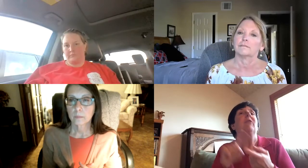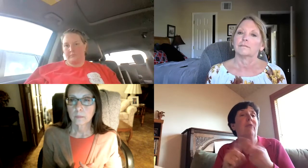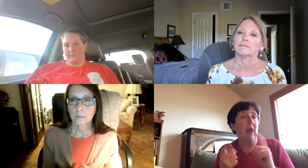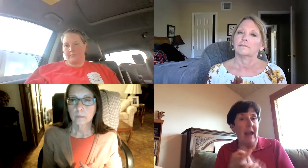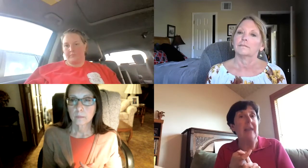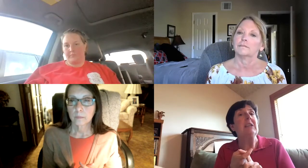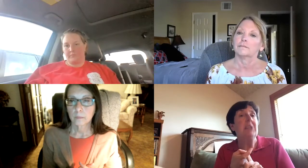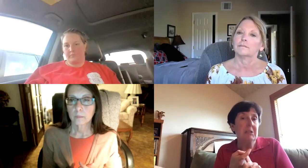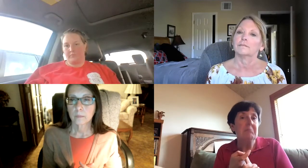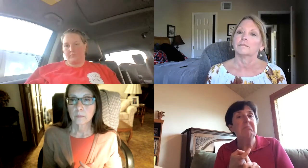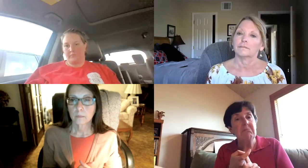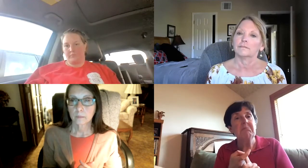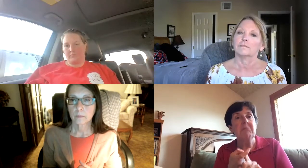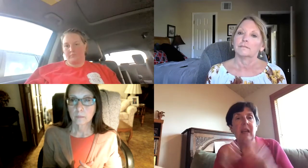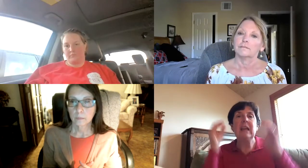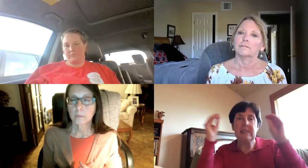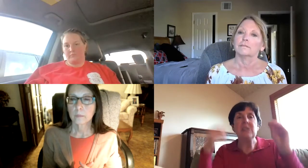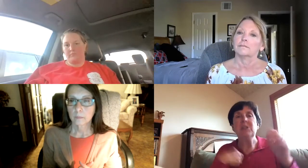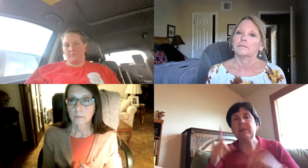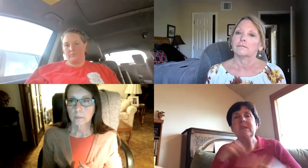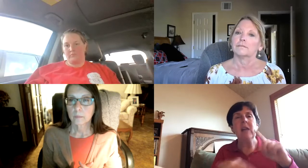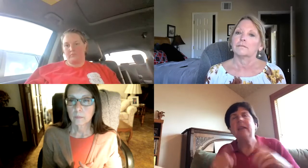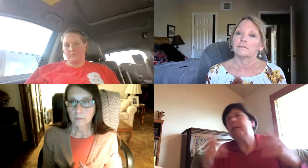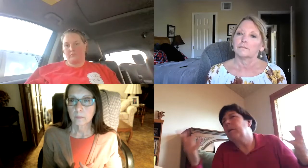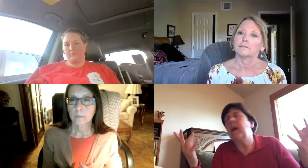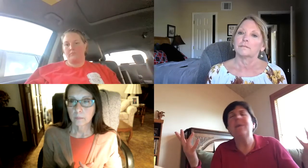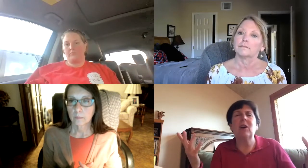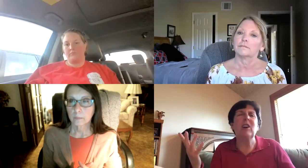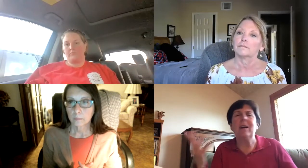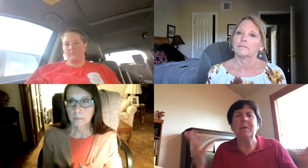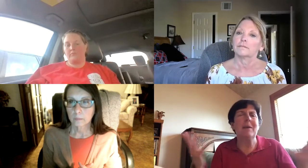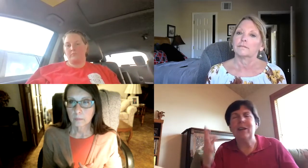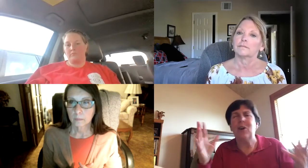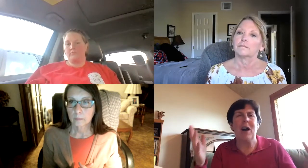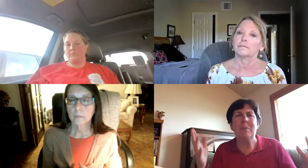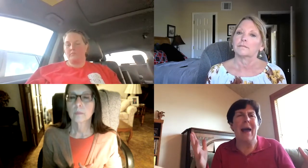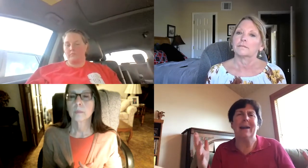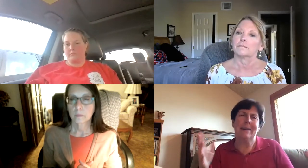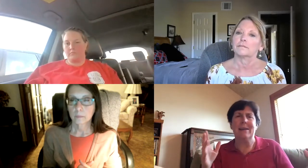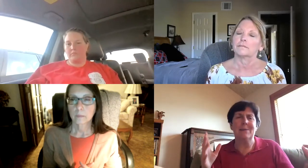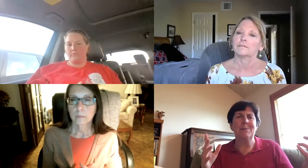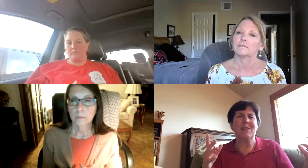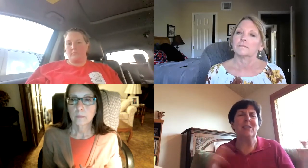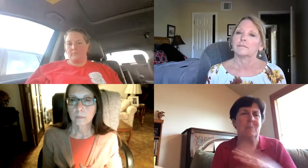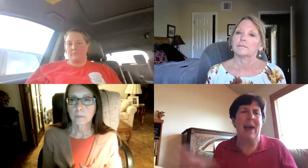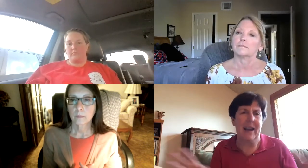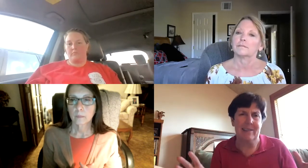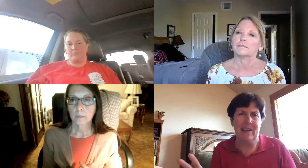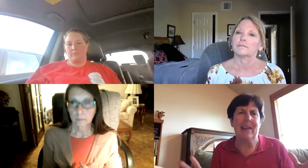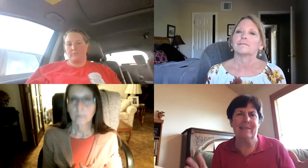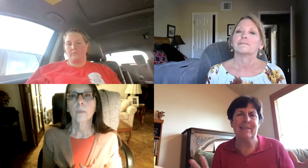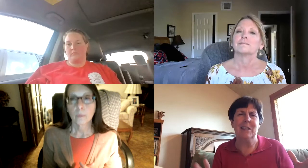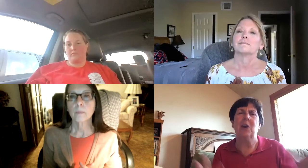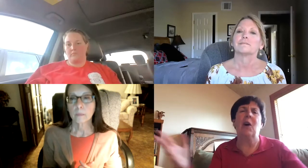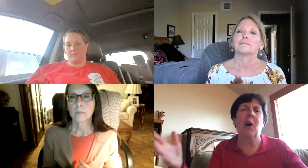a friend is teaching me sign. And then they're going to, you know, automatically suspect